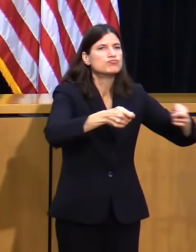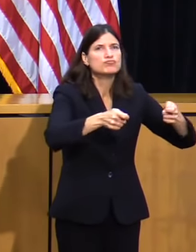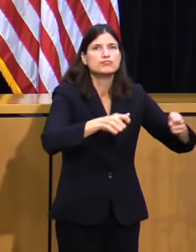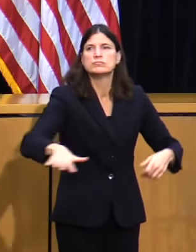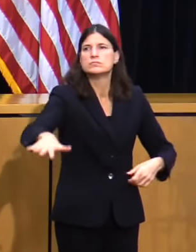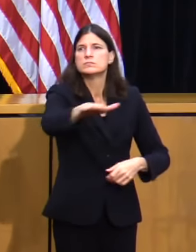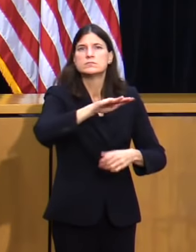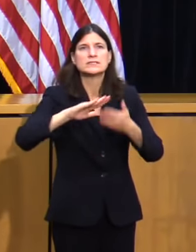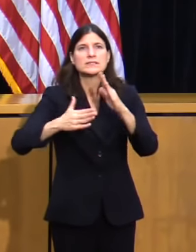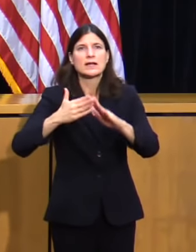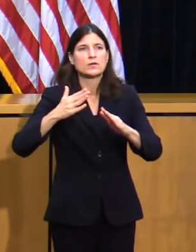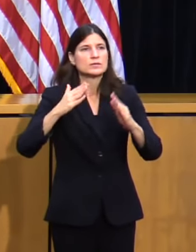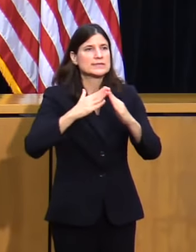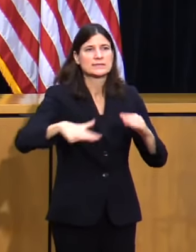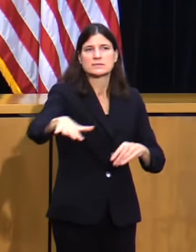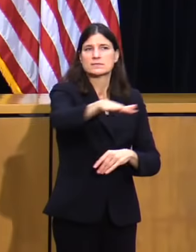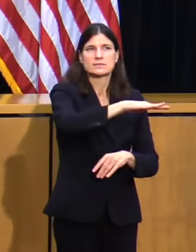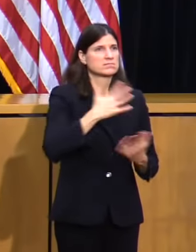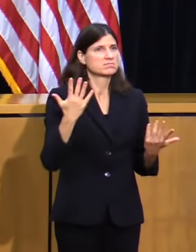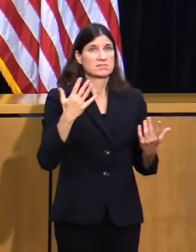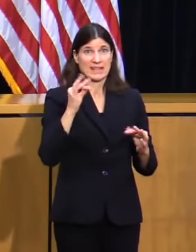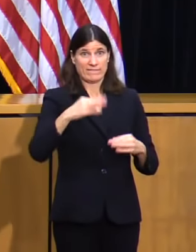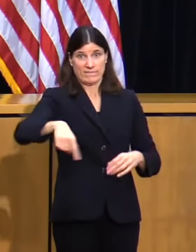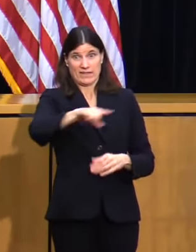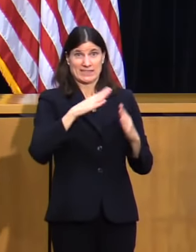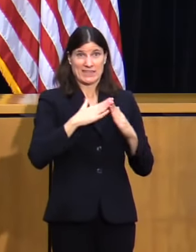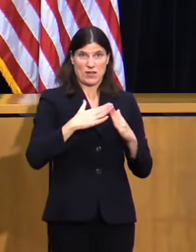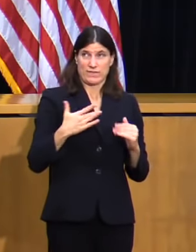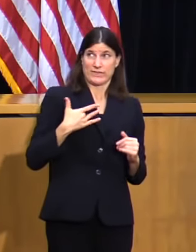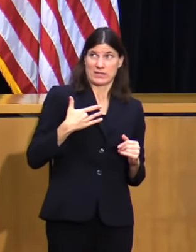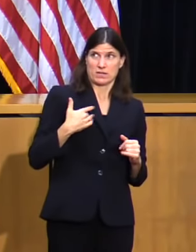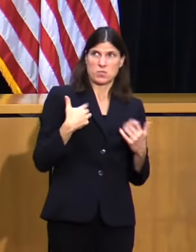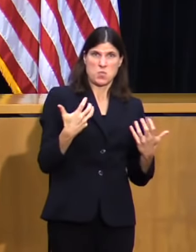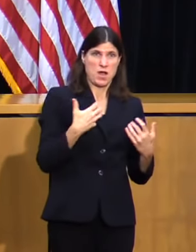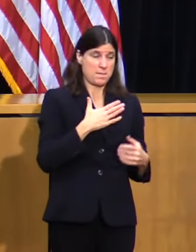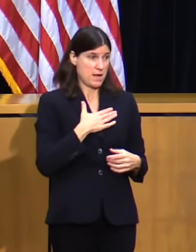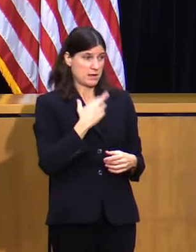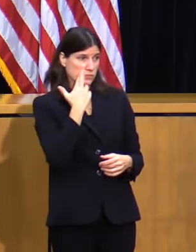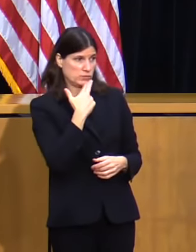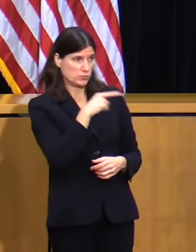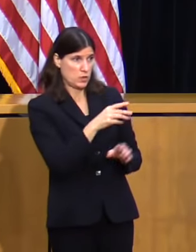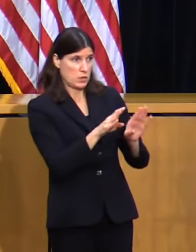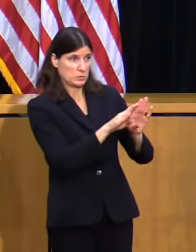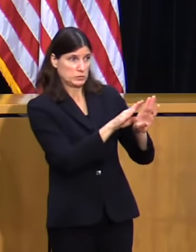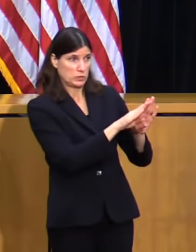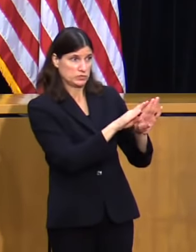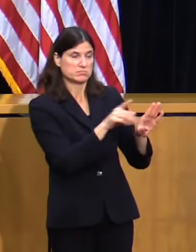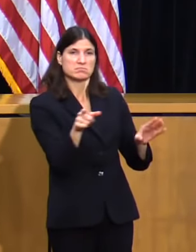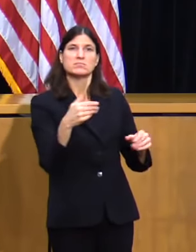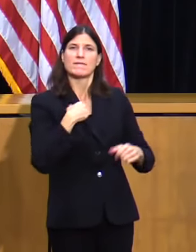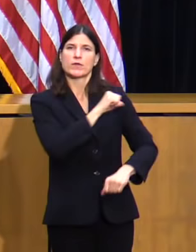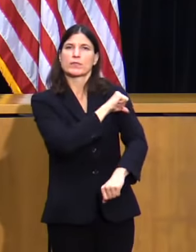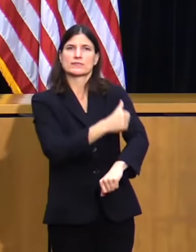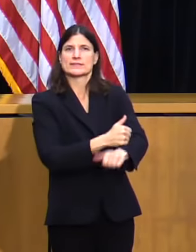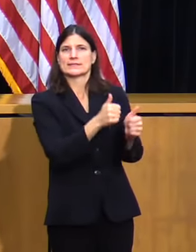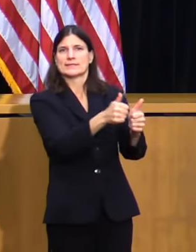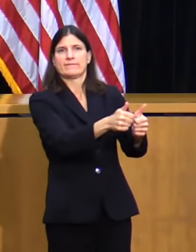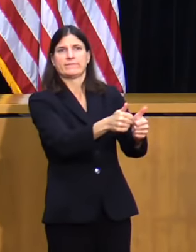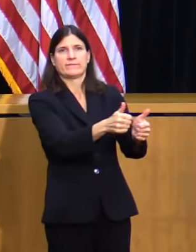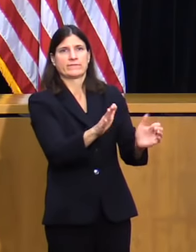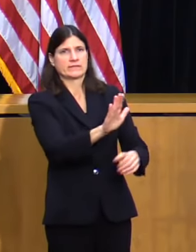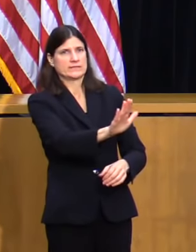shouldn't have the ability to go beyond whatever the state rules are on some of this stuff. I think we take just the opposite approach, which is if